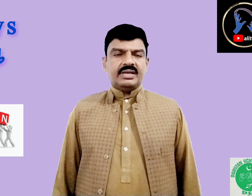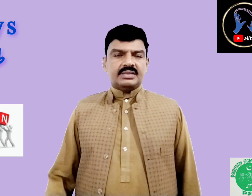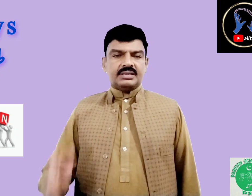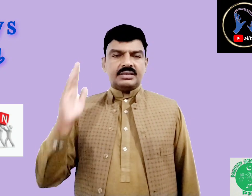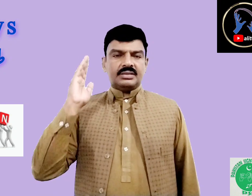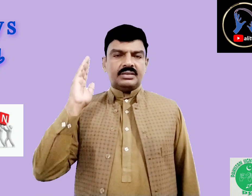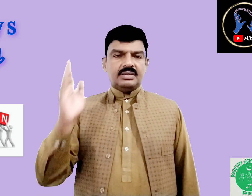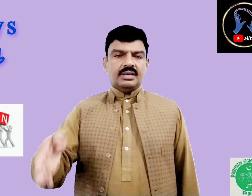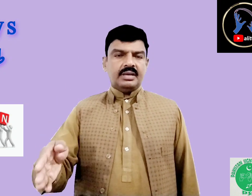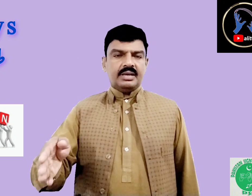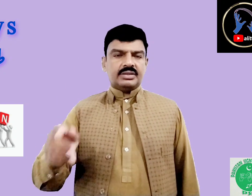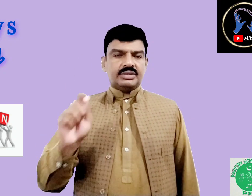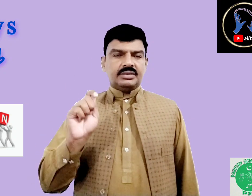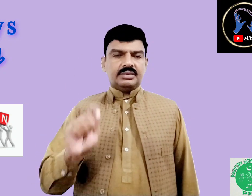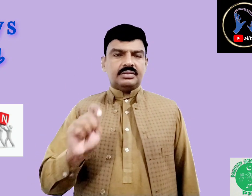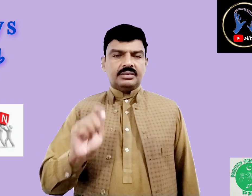ways action